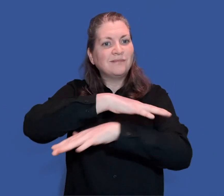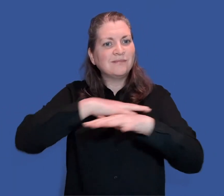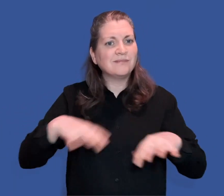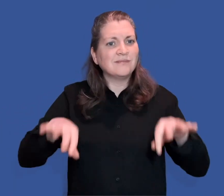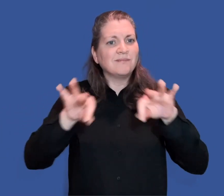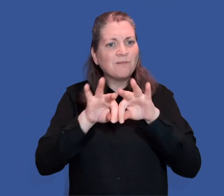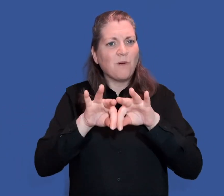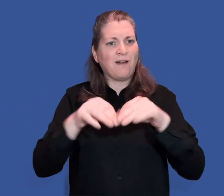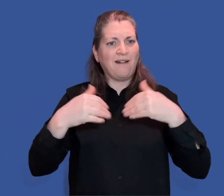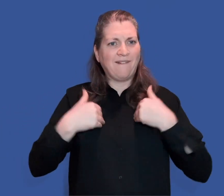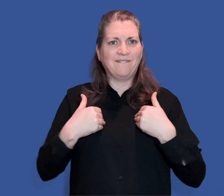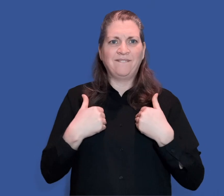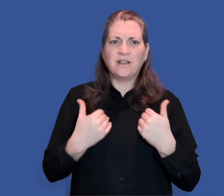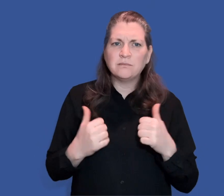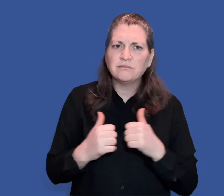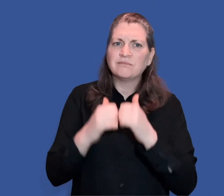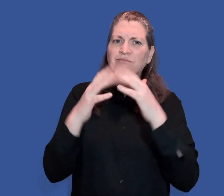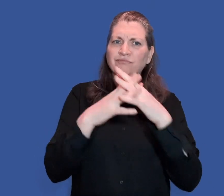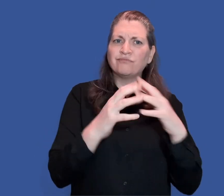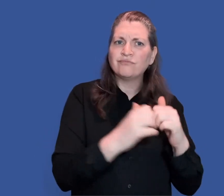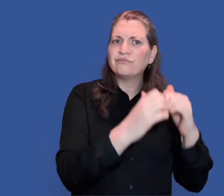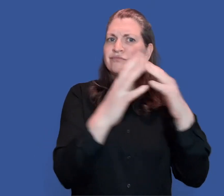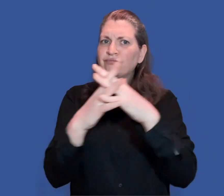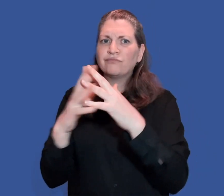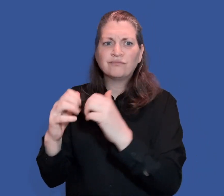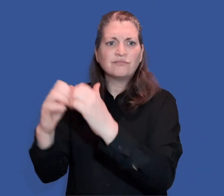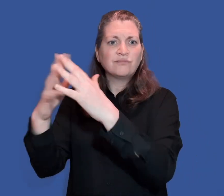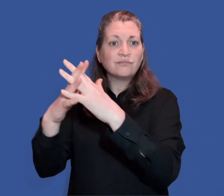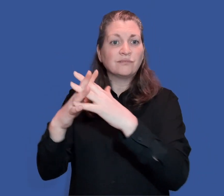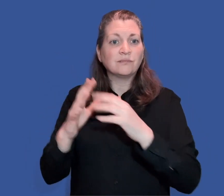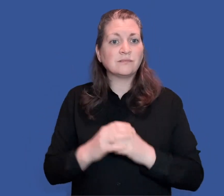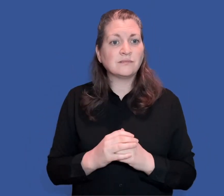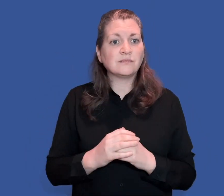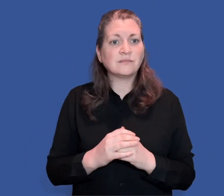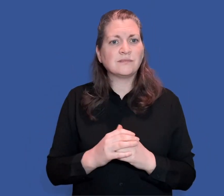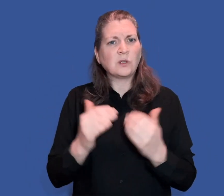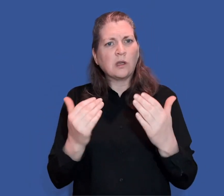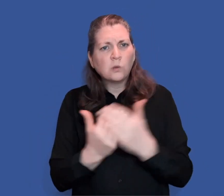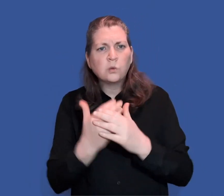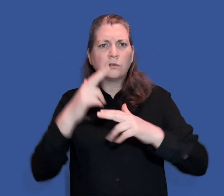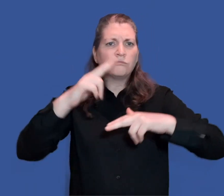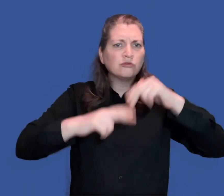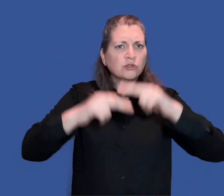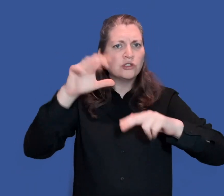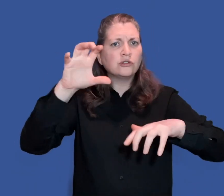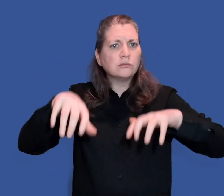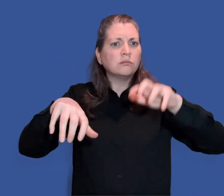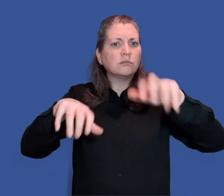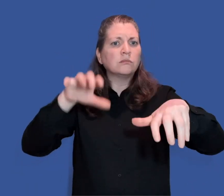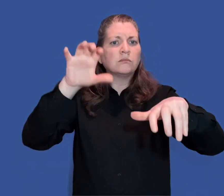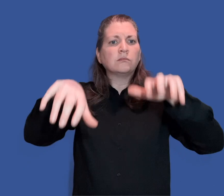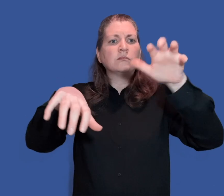community revitalization through the redevelopment of existing structures, new construction,